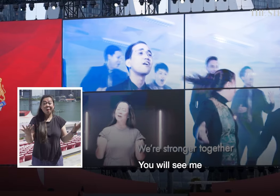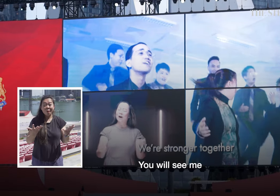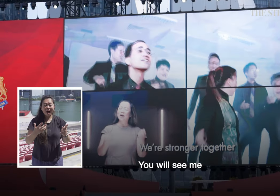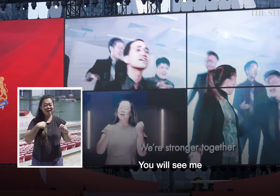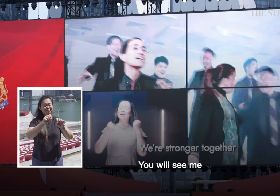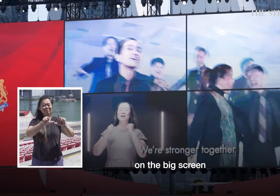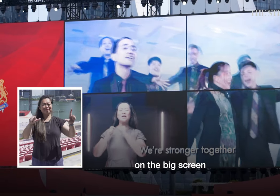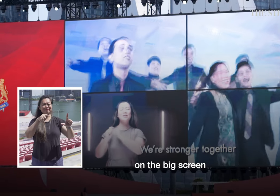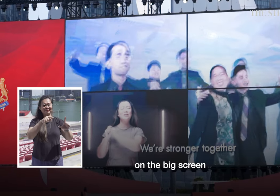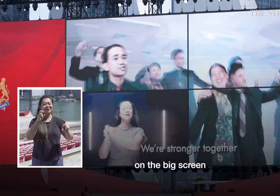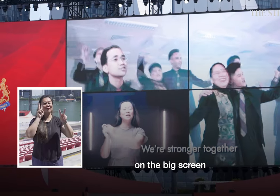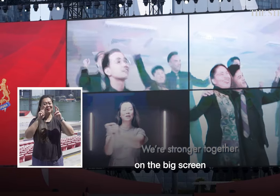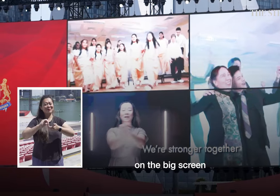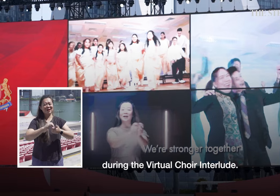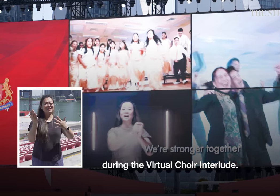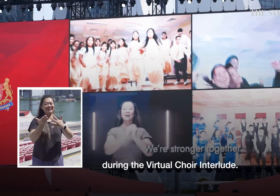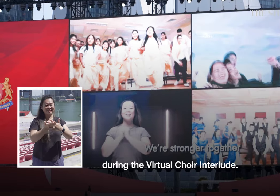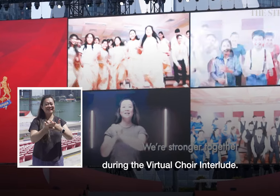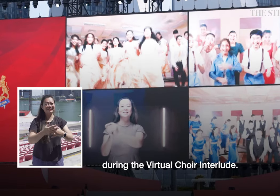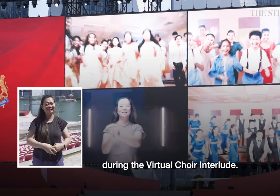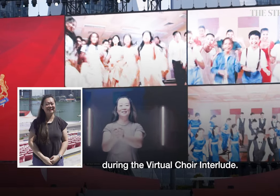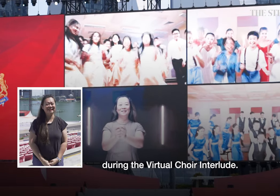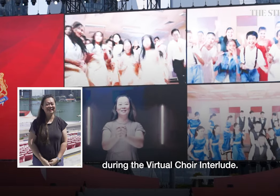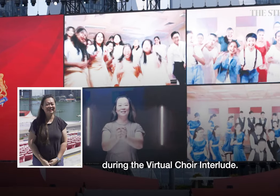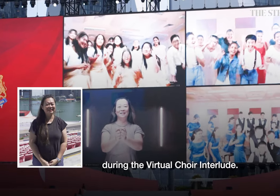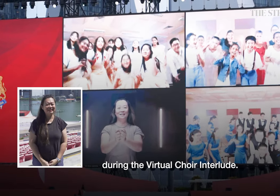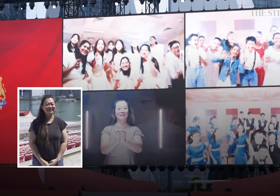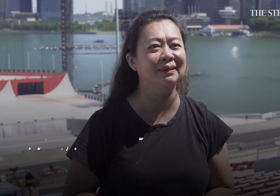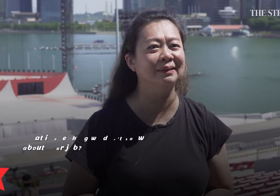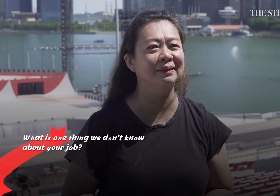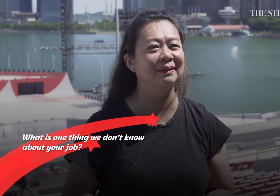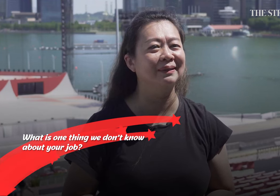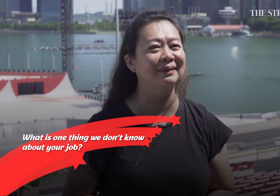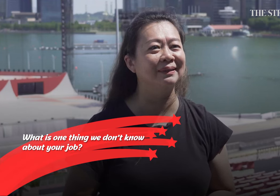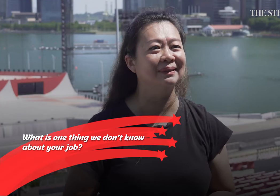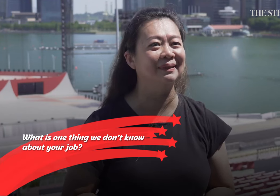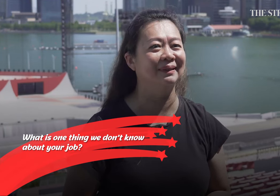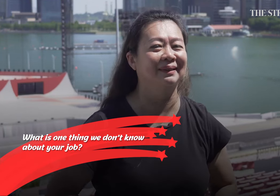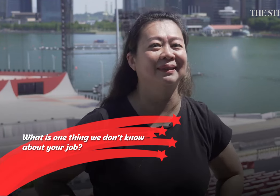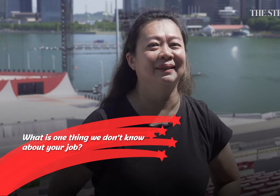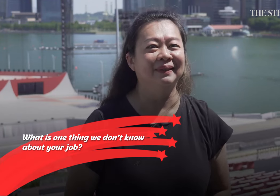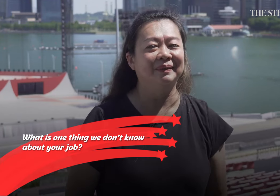You will see me on the big screen during the virtual choir interlude.